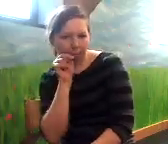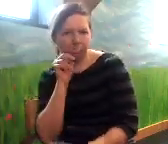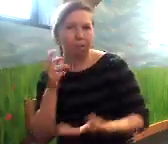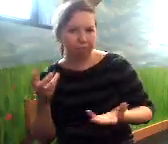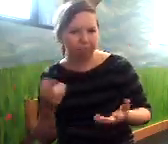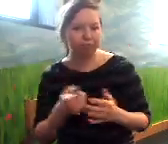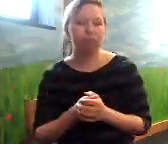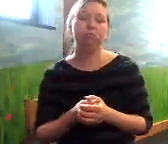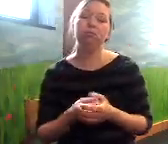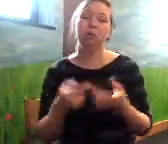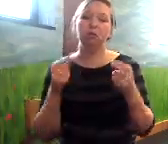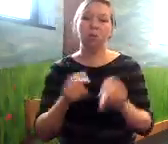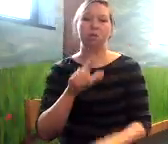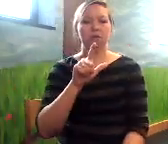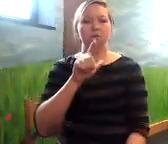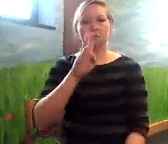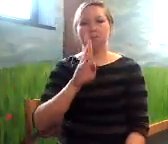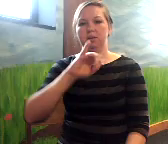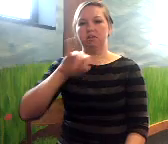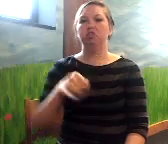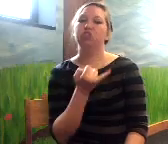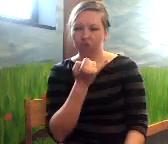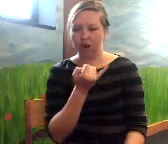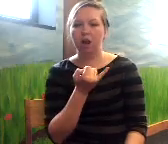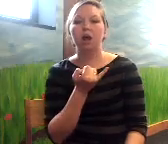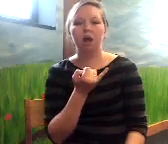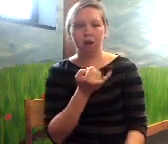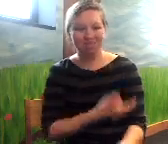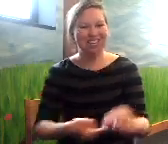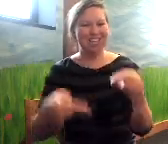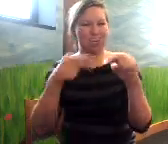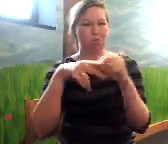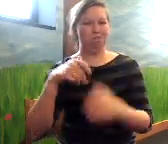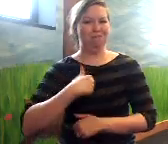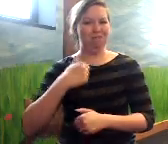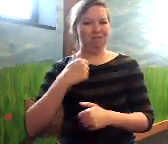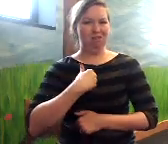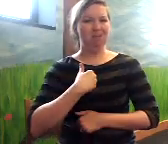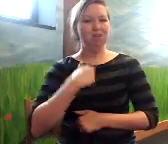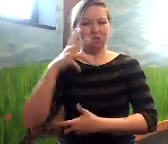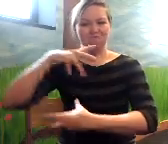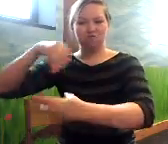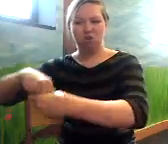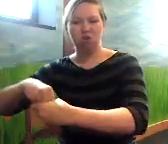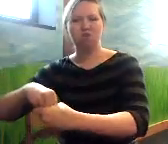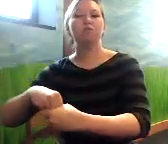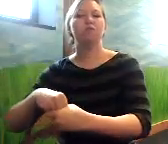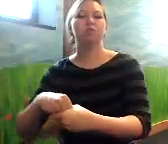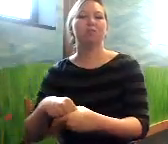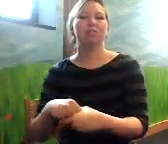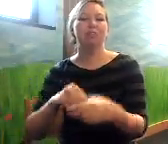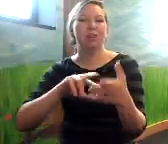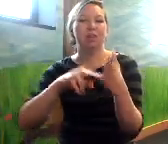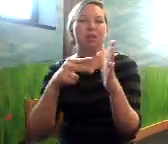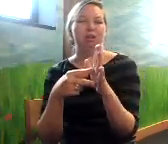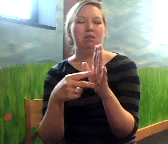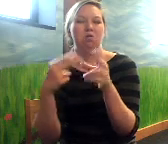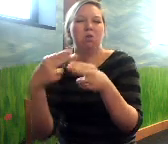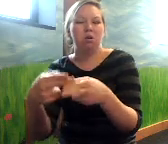being supported by money first, and then training, covert operations. Now, Americans